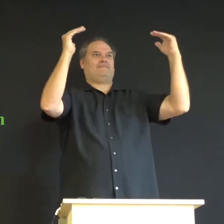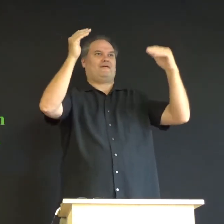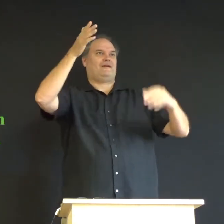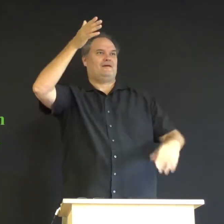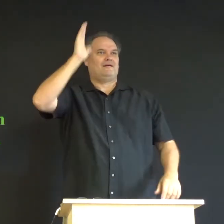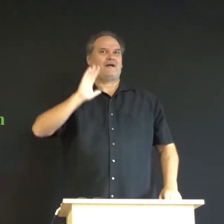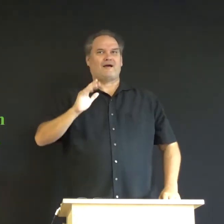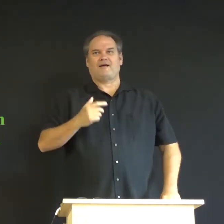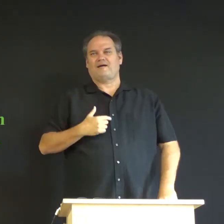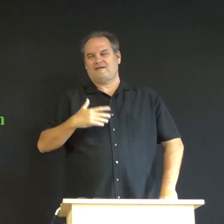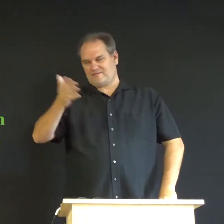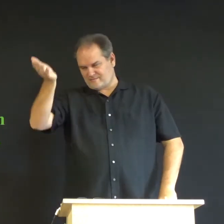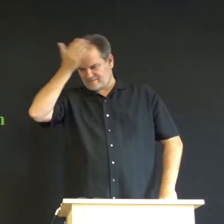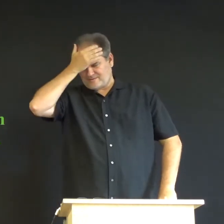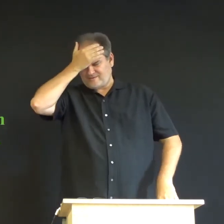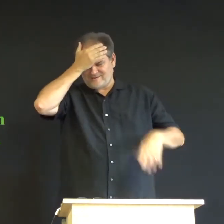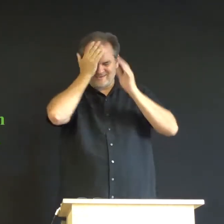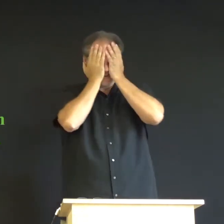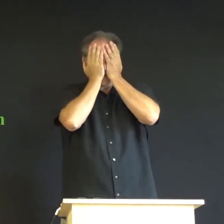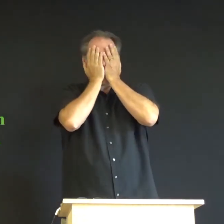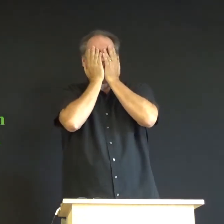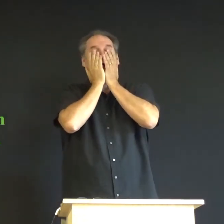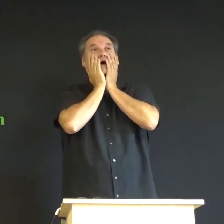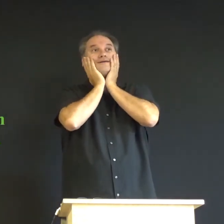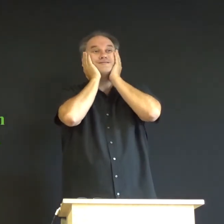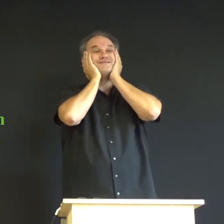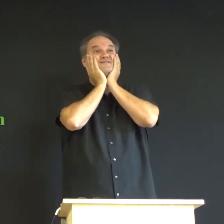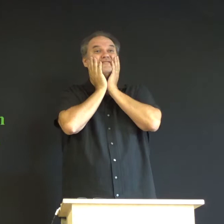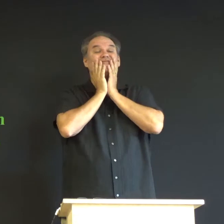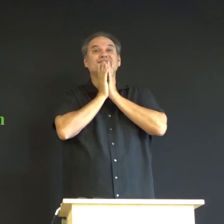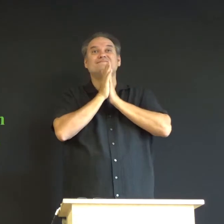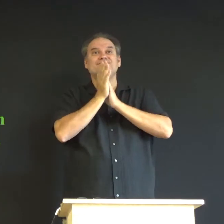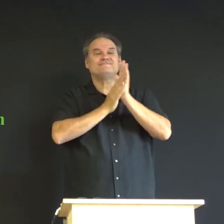There's two things. Either he doesn't exist or that he has an equal